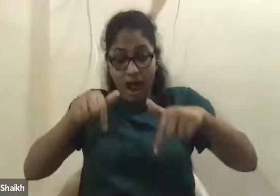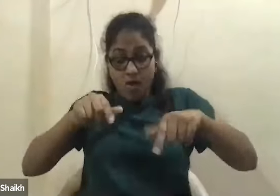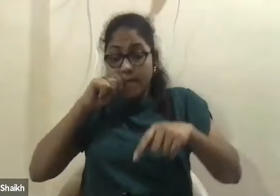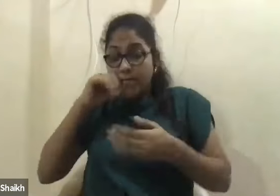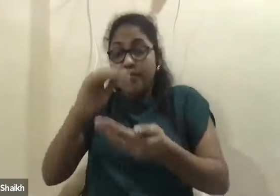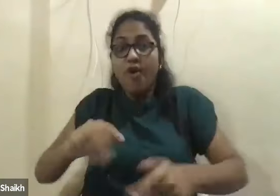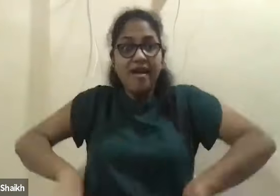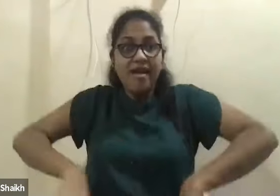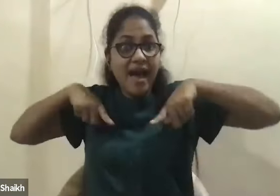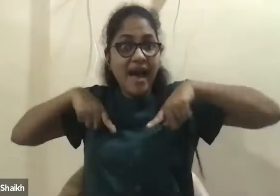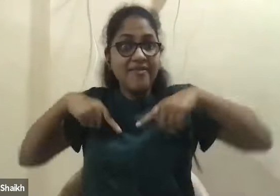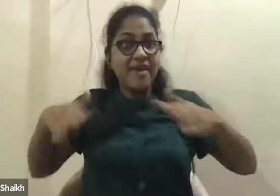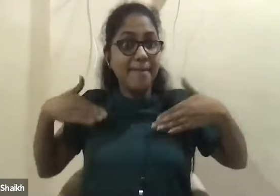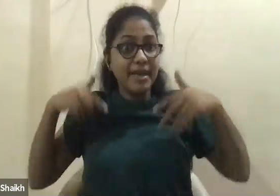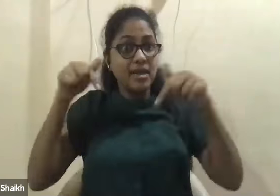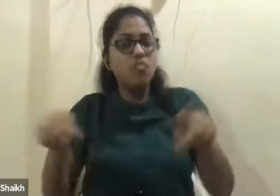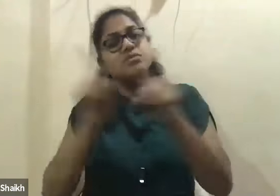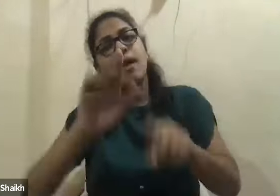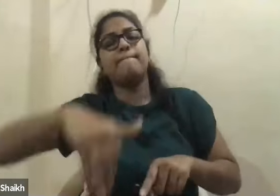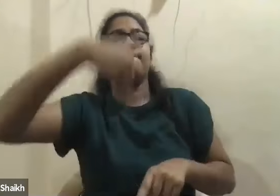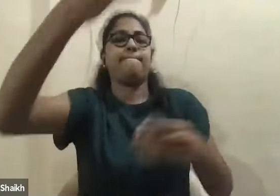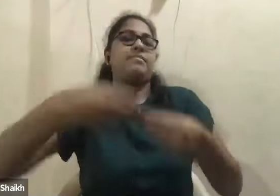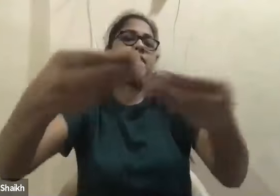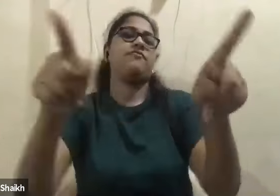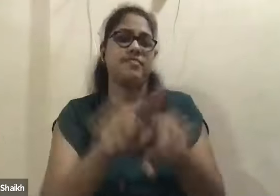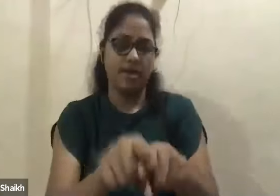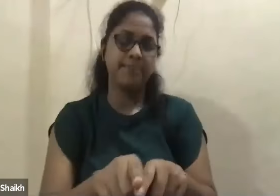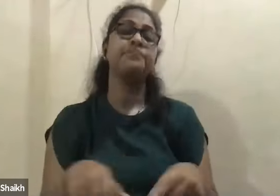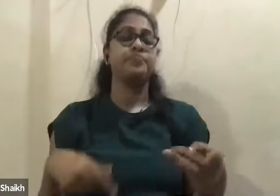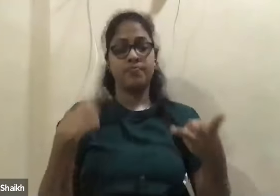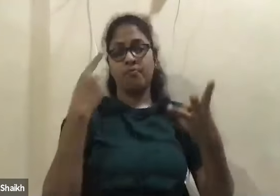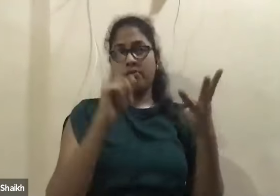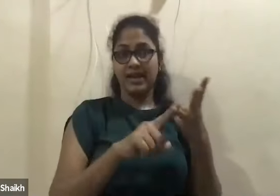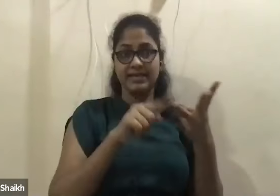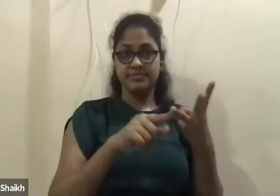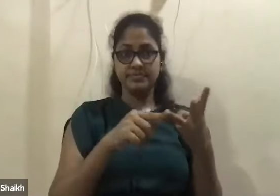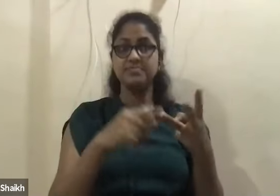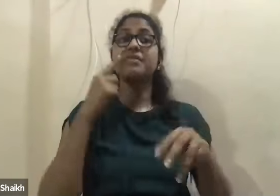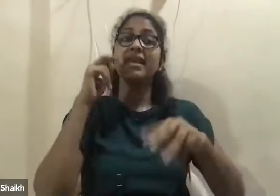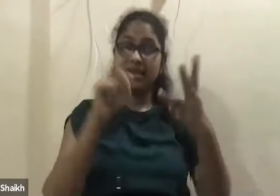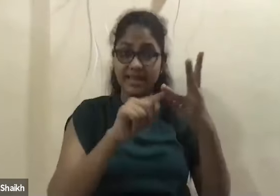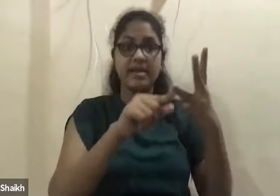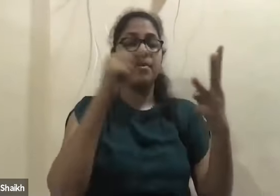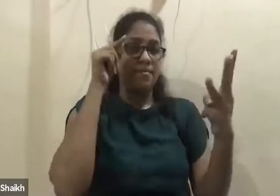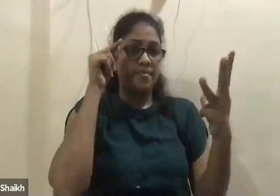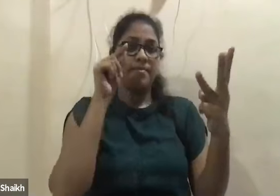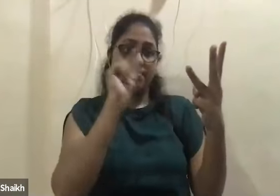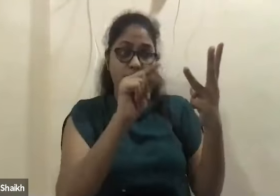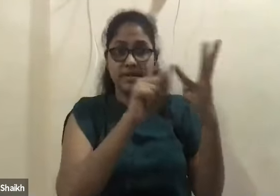our absence. And then the trustees, we, in our case, both of us, parents, are trustees. My husband